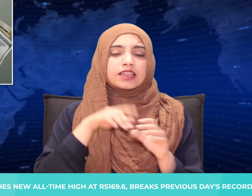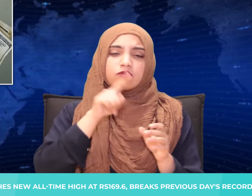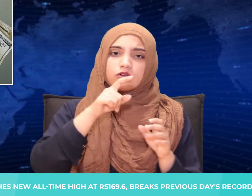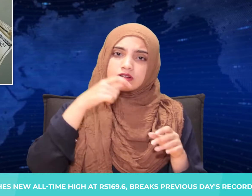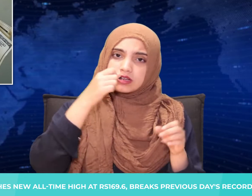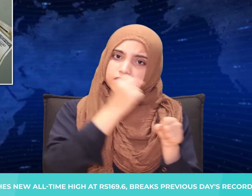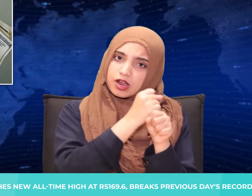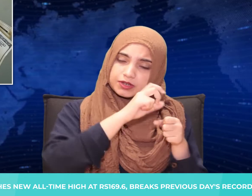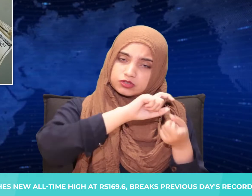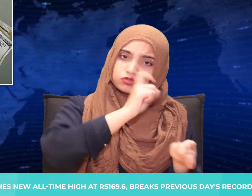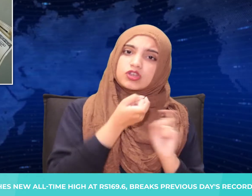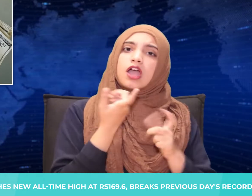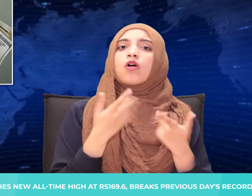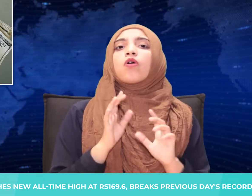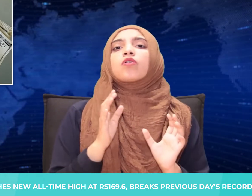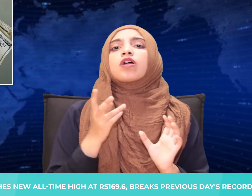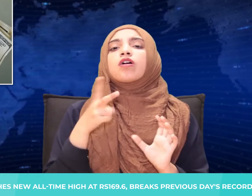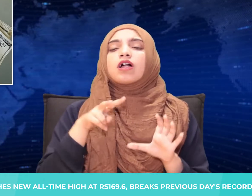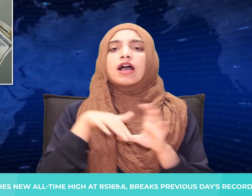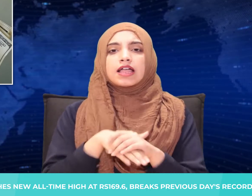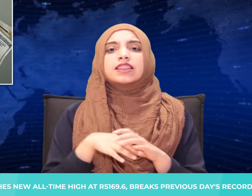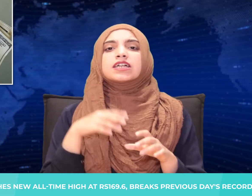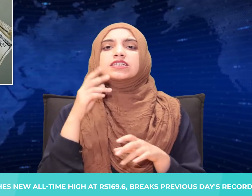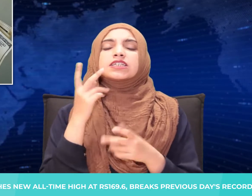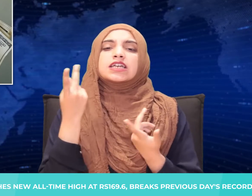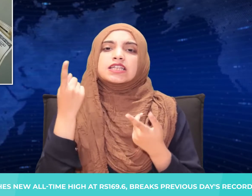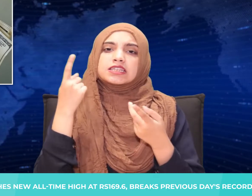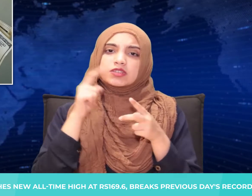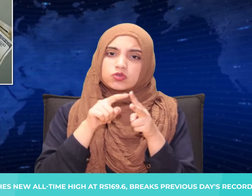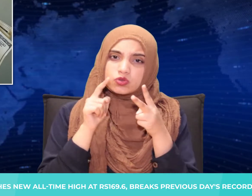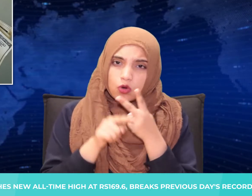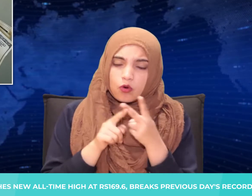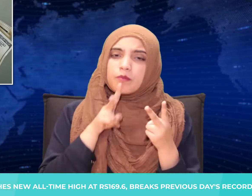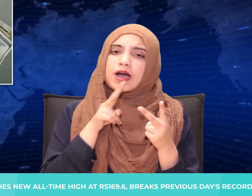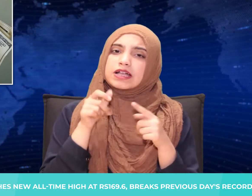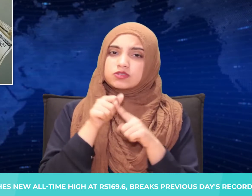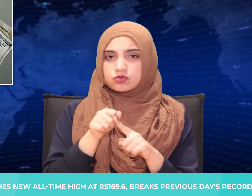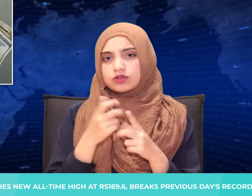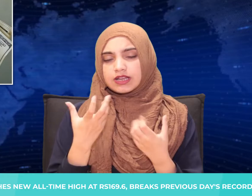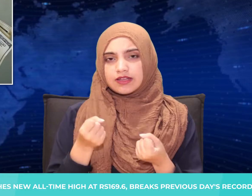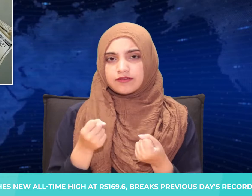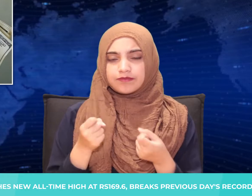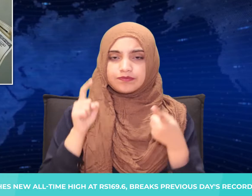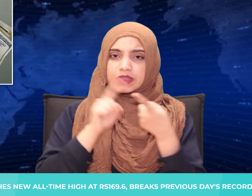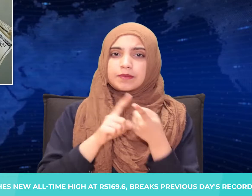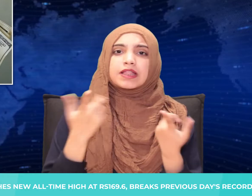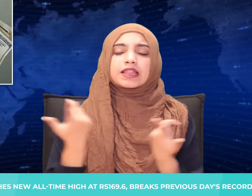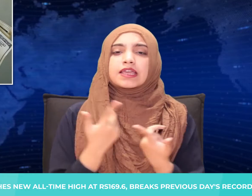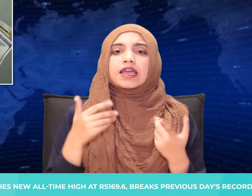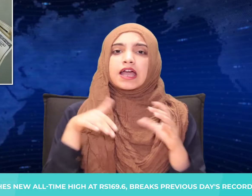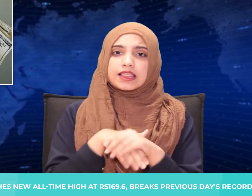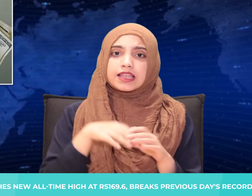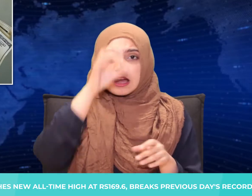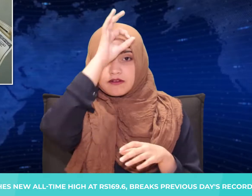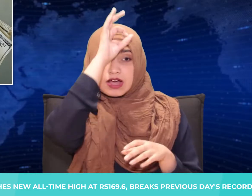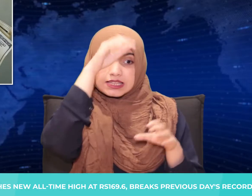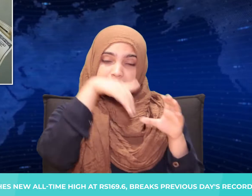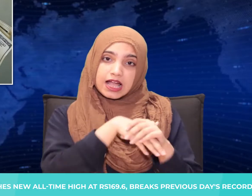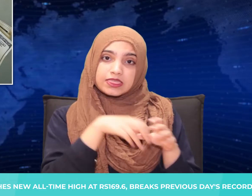open market had increased mainly on two accounts. There is a shortage of dollars in Afghanistan,